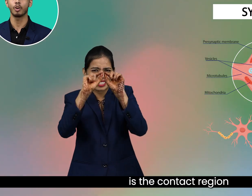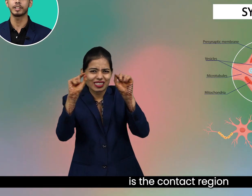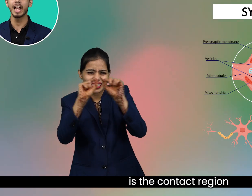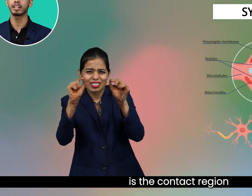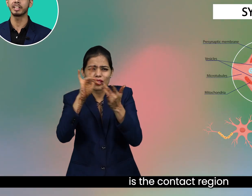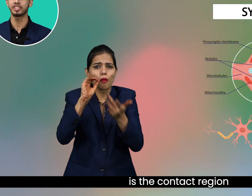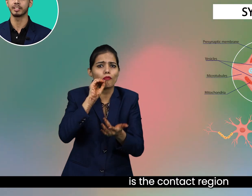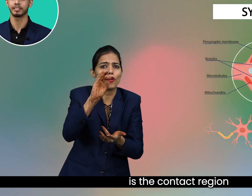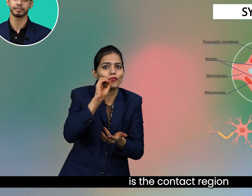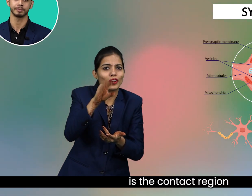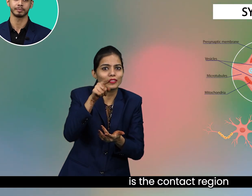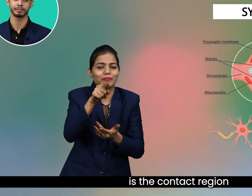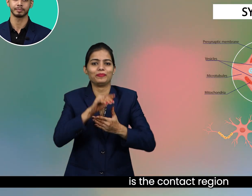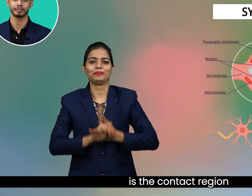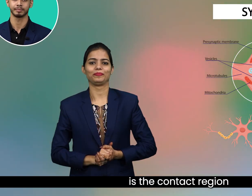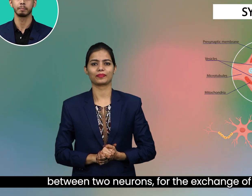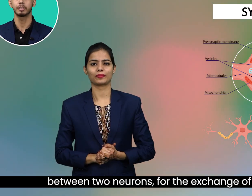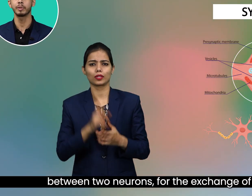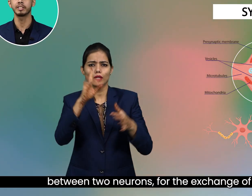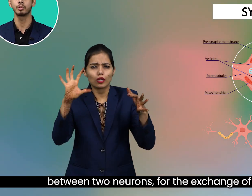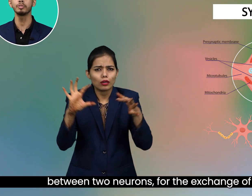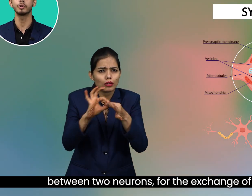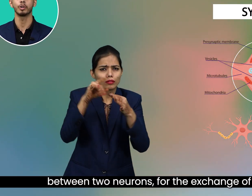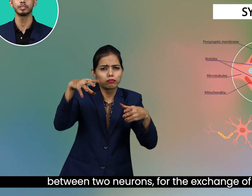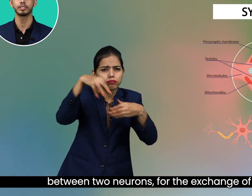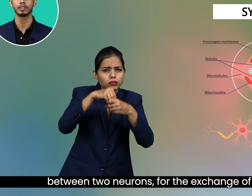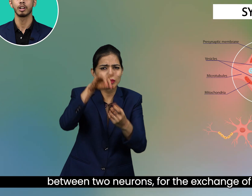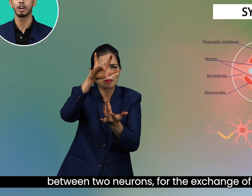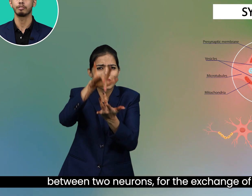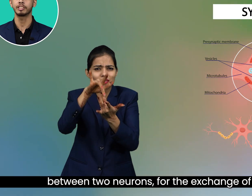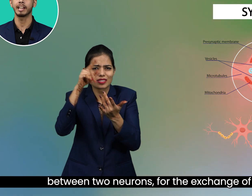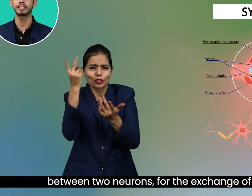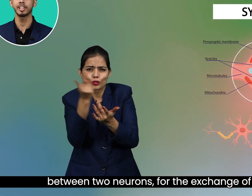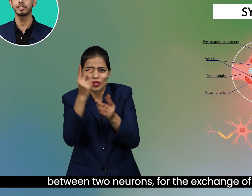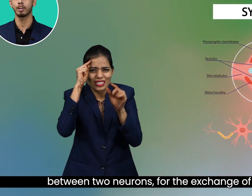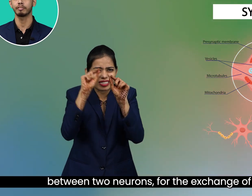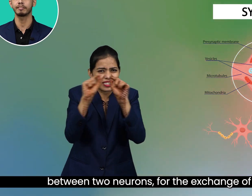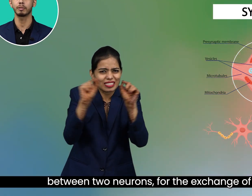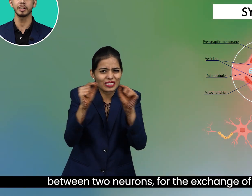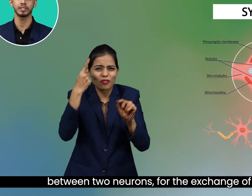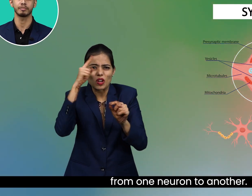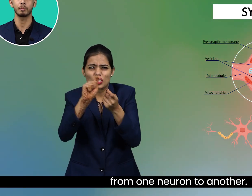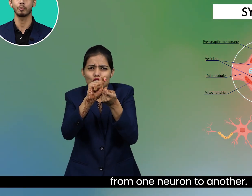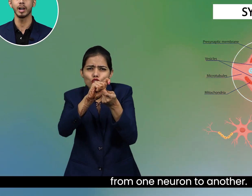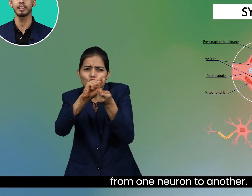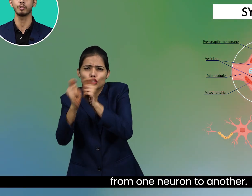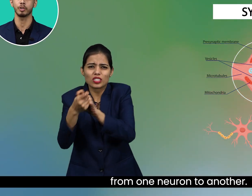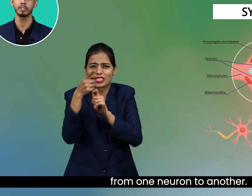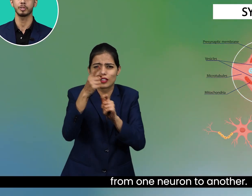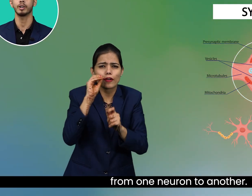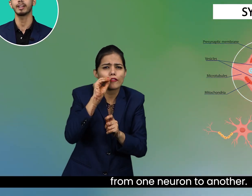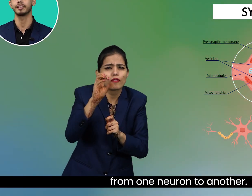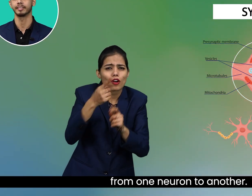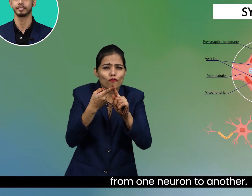is the contact region between two neurons for the exchange of information from one